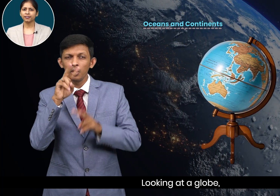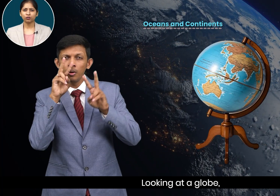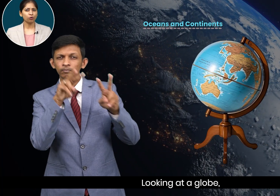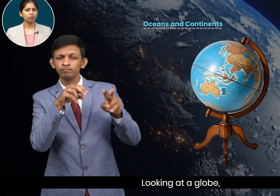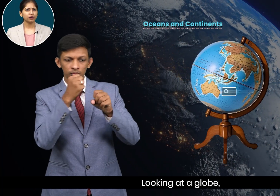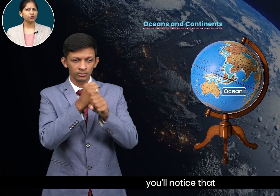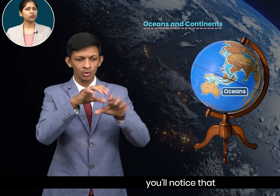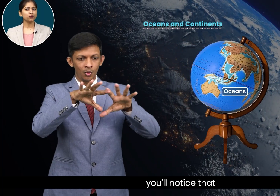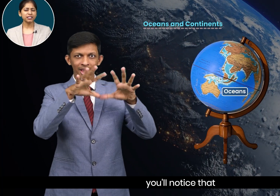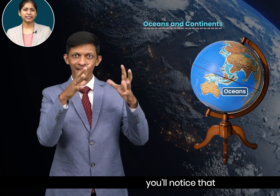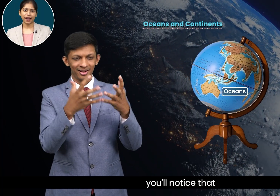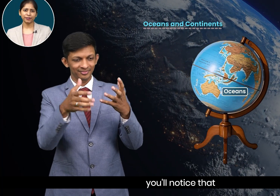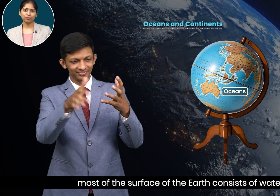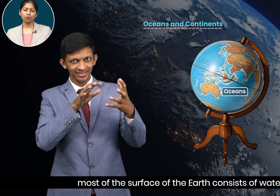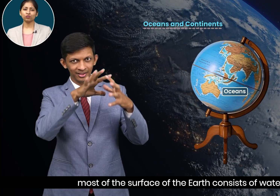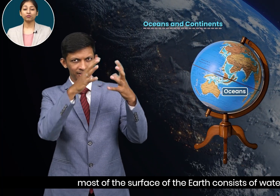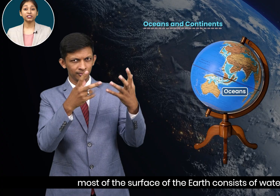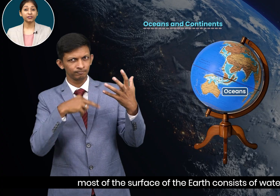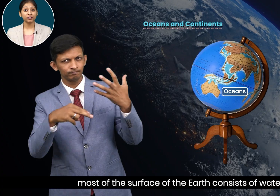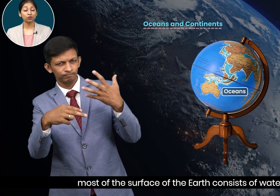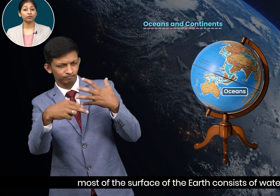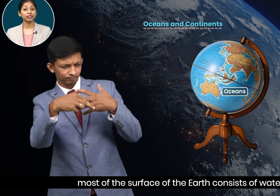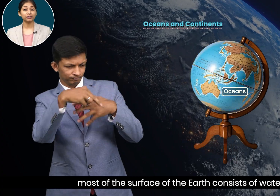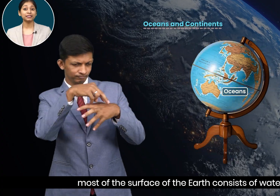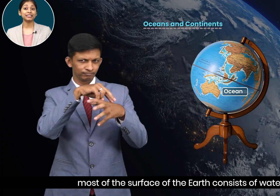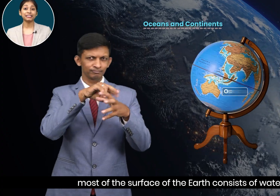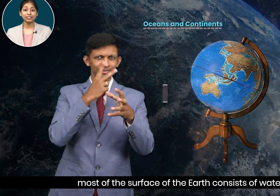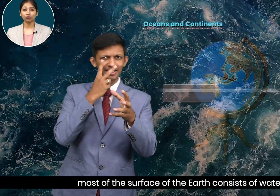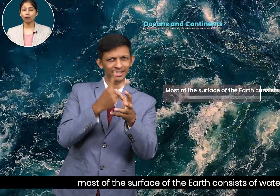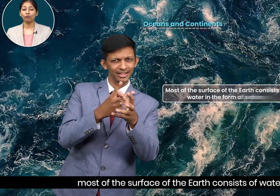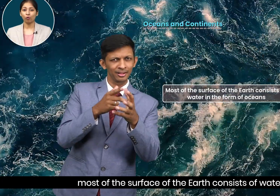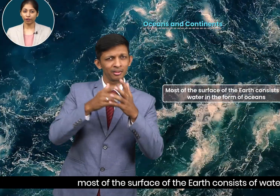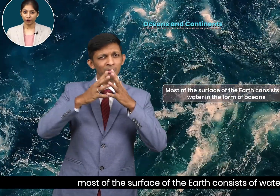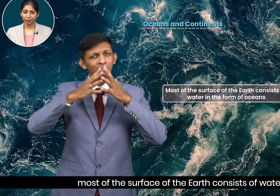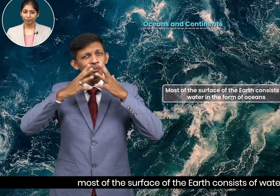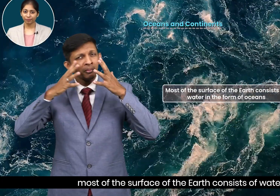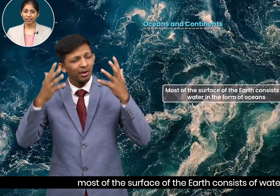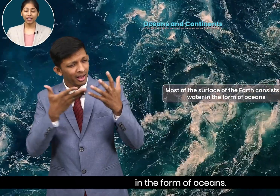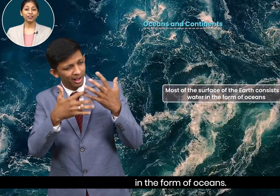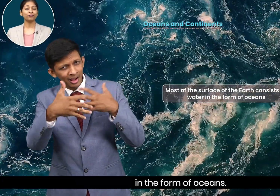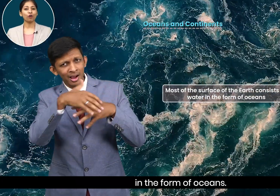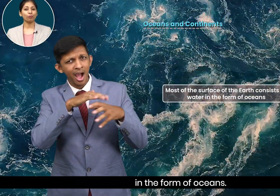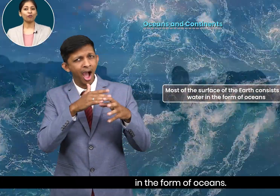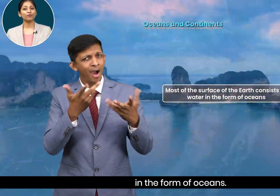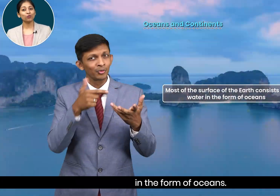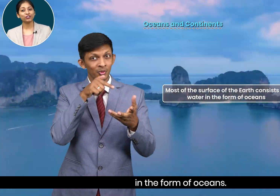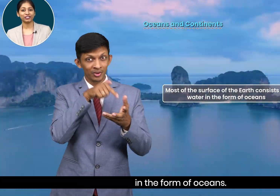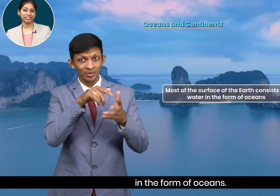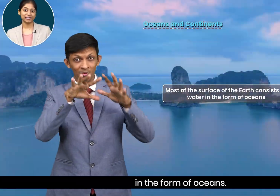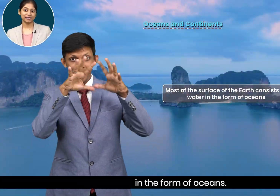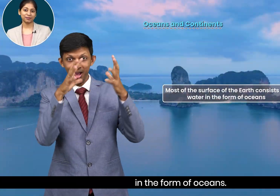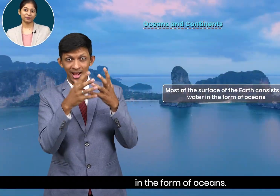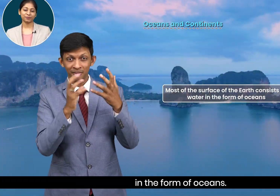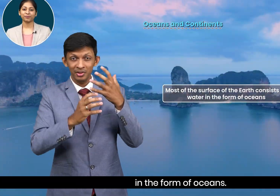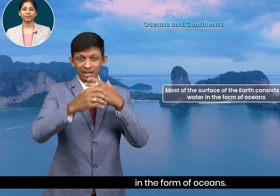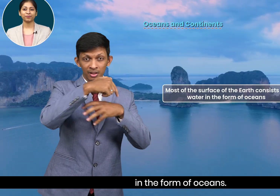Looking at a globe, you'll notice that most of the surface of the Earth consists of water in the form of